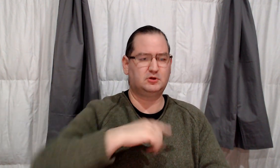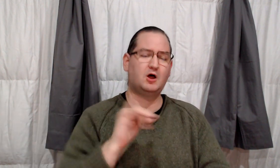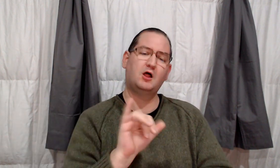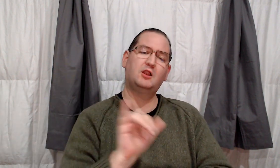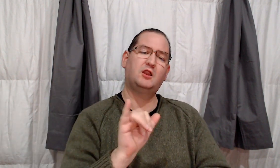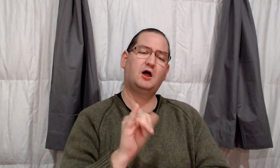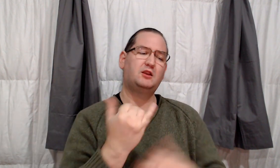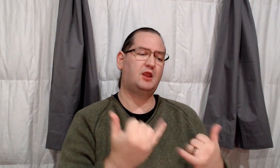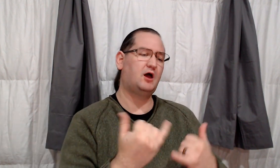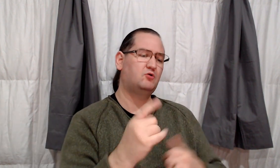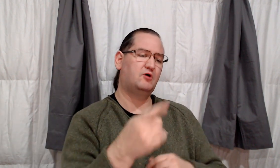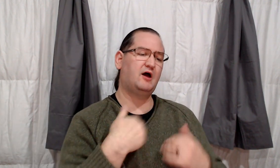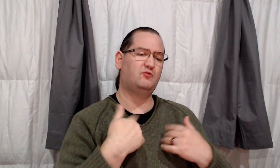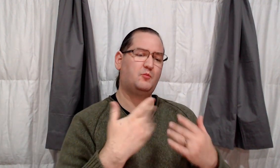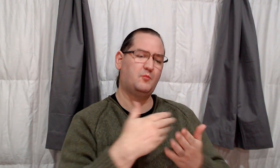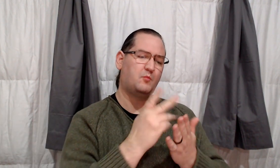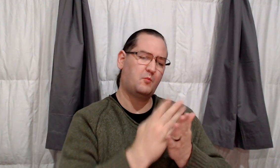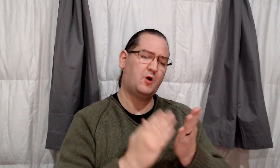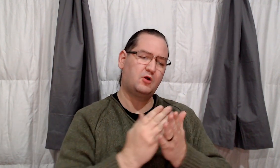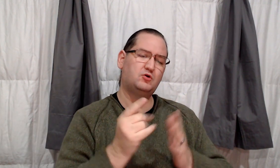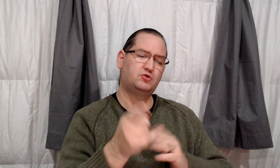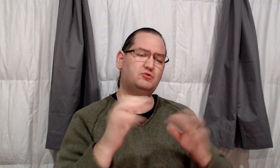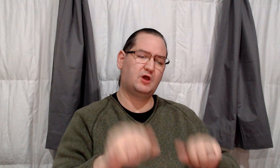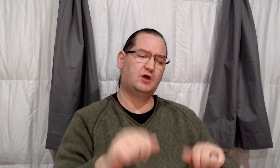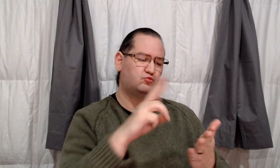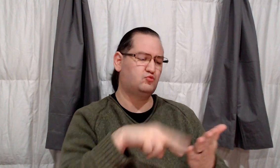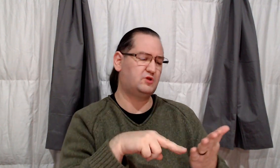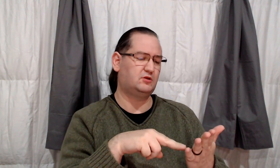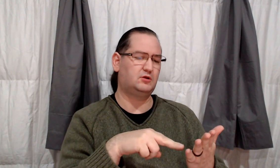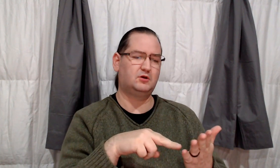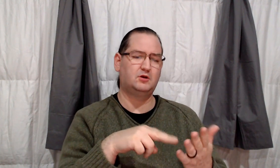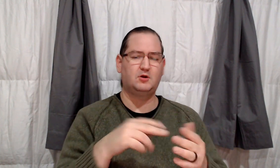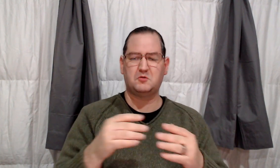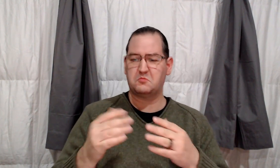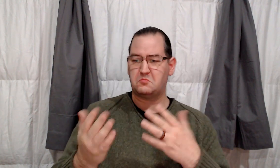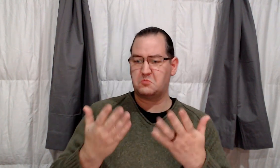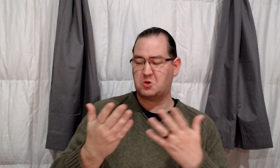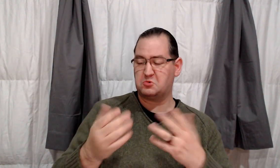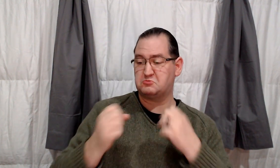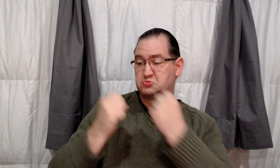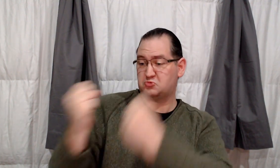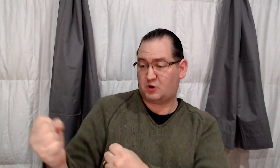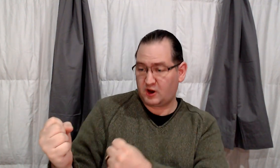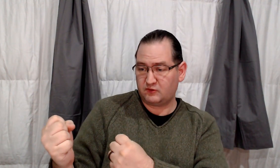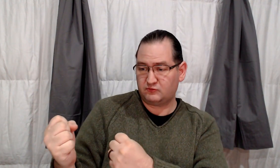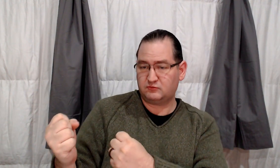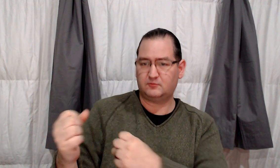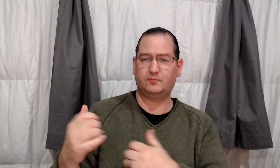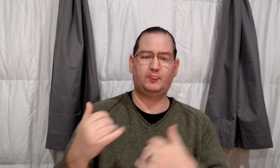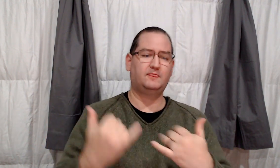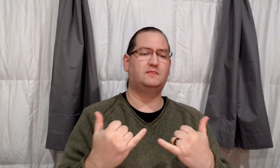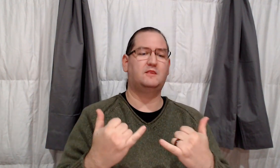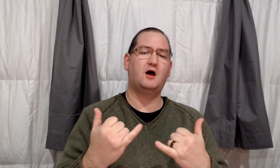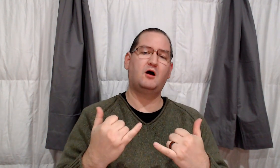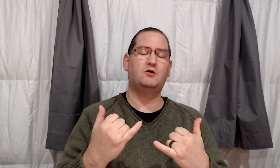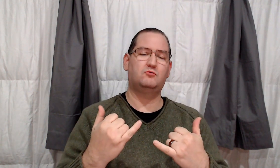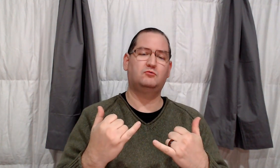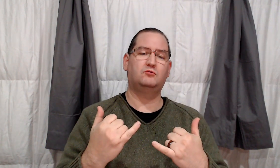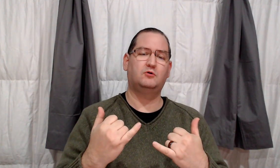If you're a driver, you have a part of you that can drive. And now, if you like, you have a part of you that